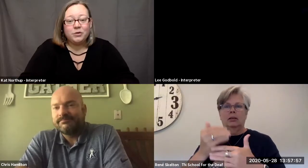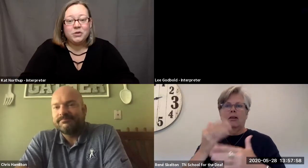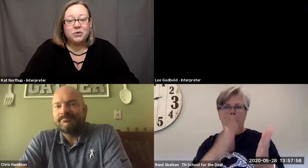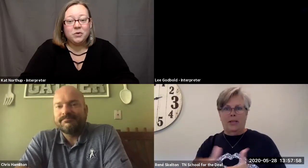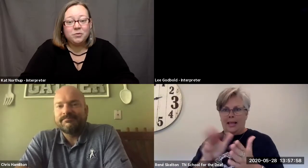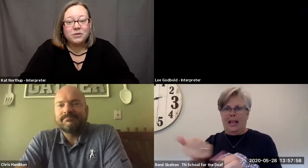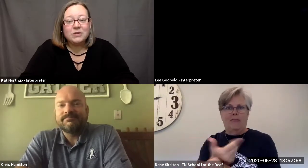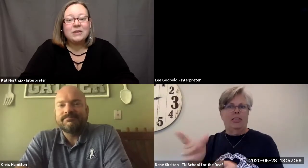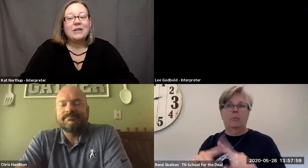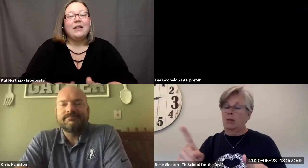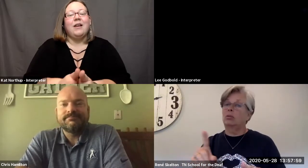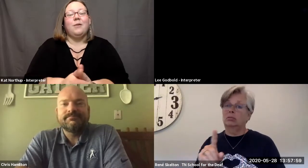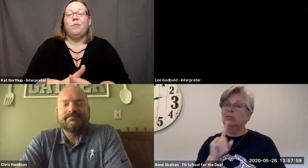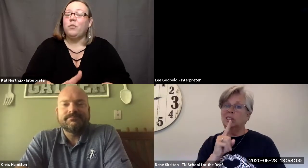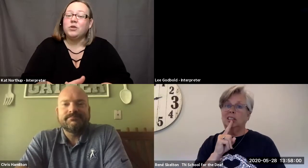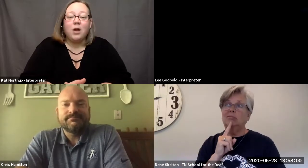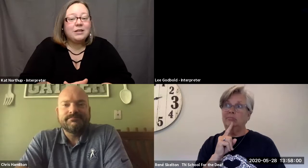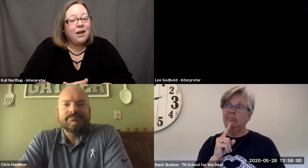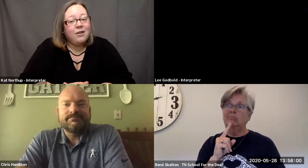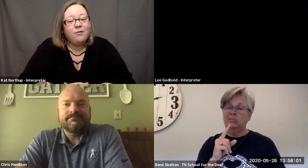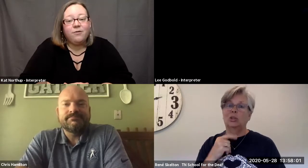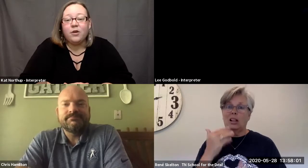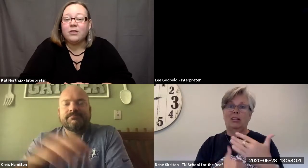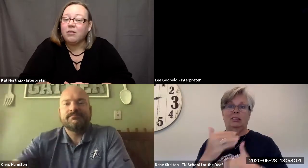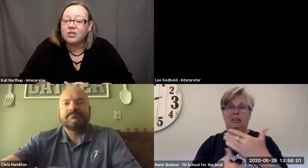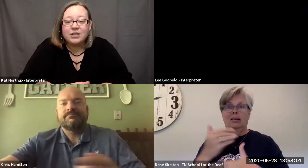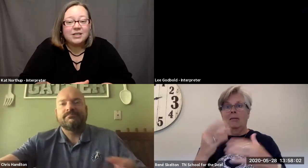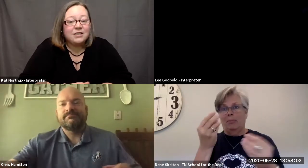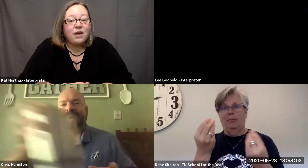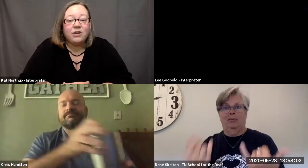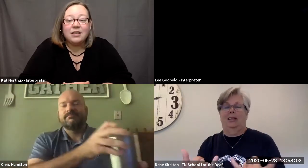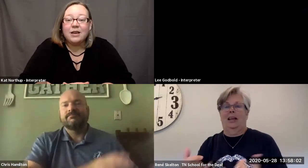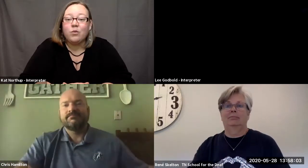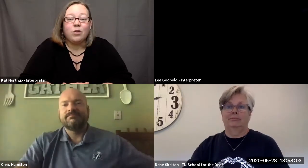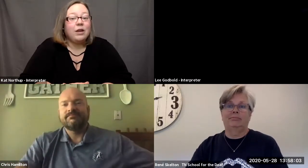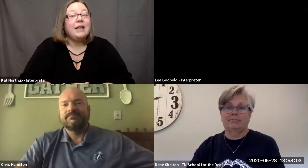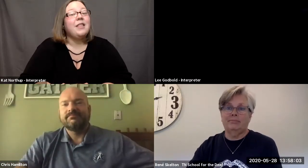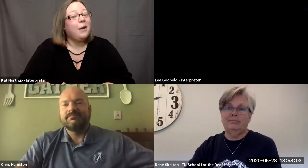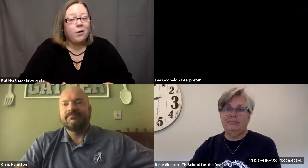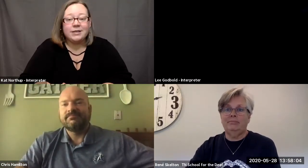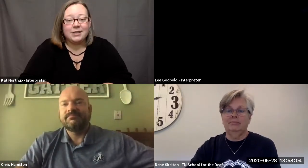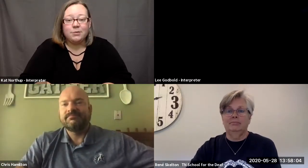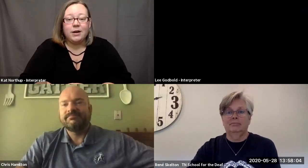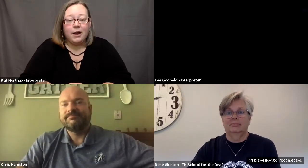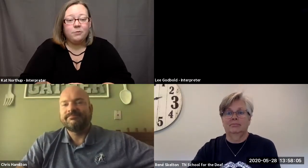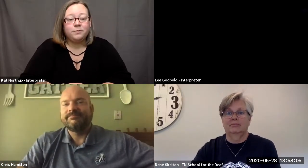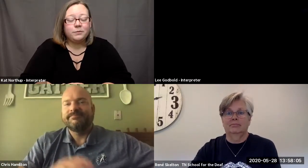two groups? But we're trying to kind of figure out the logistics of everything. We're in that process right now.